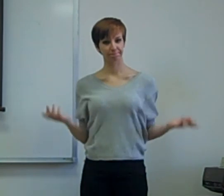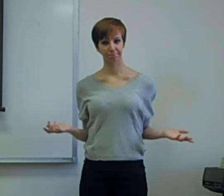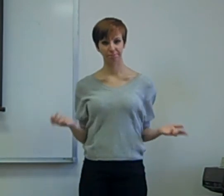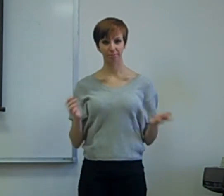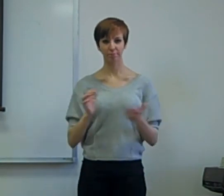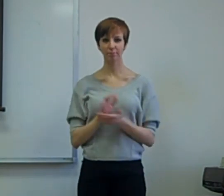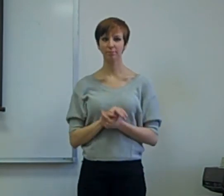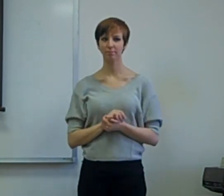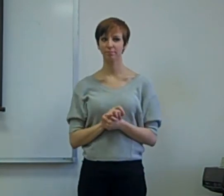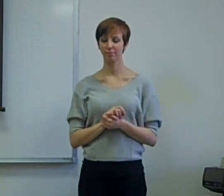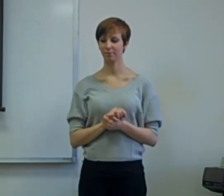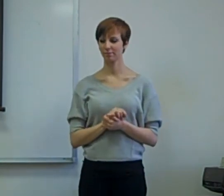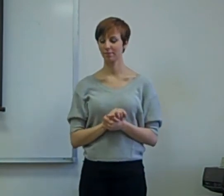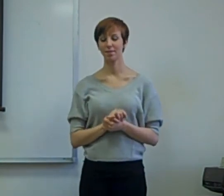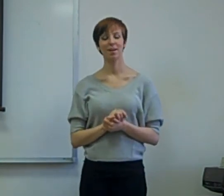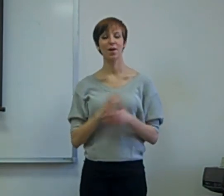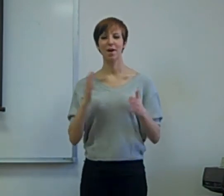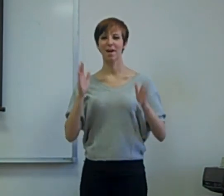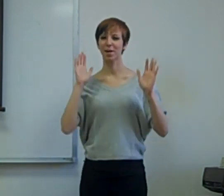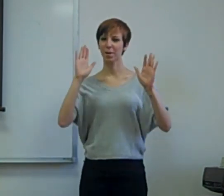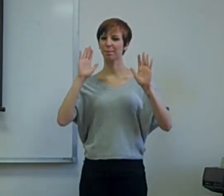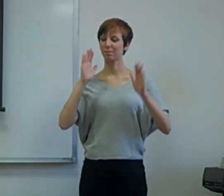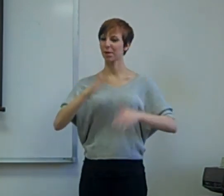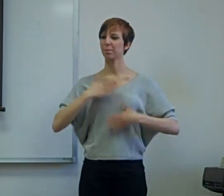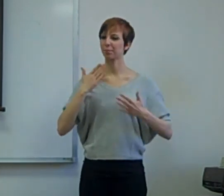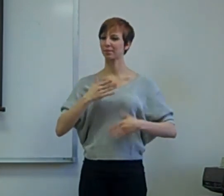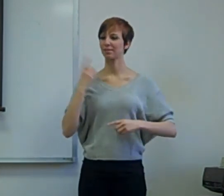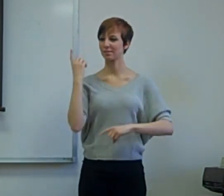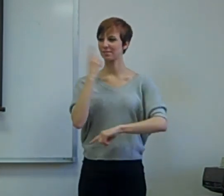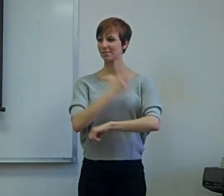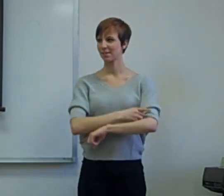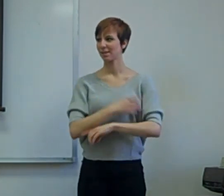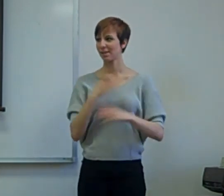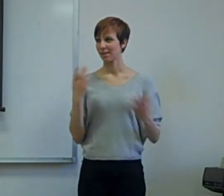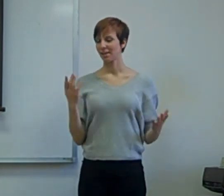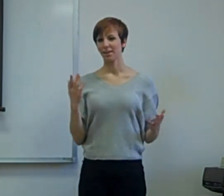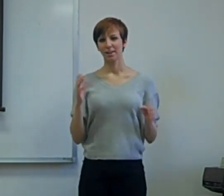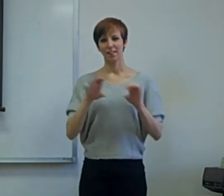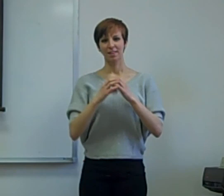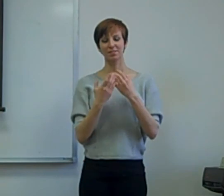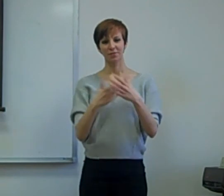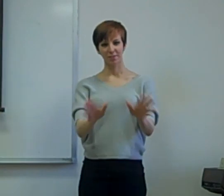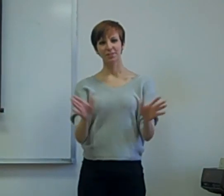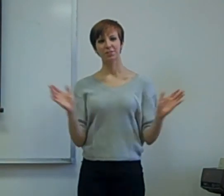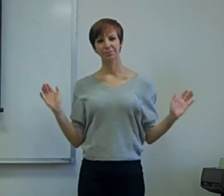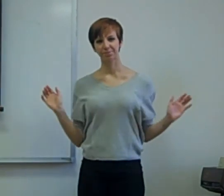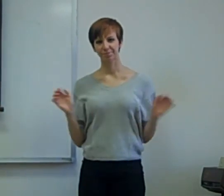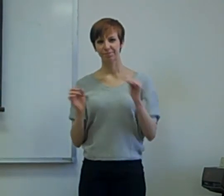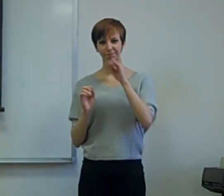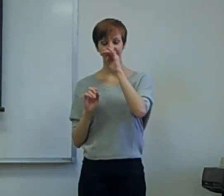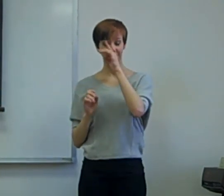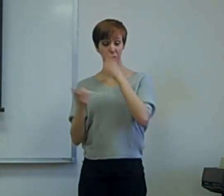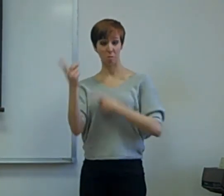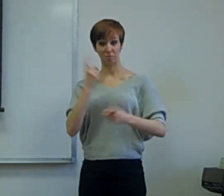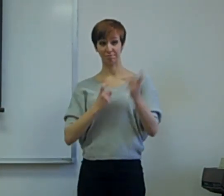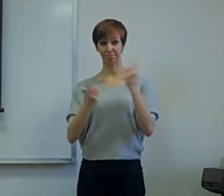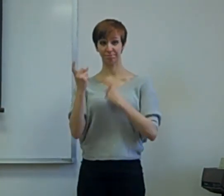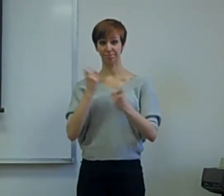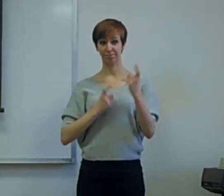oh, happy day. Class is over. Okay. Any questions? All